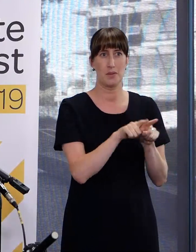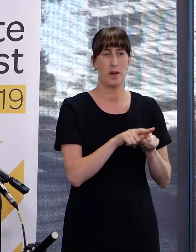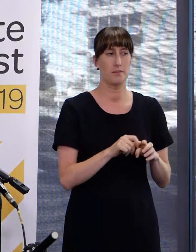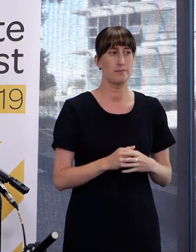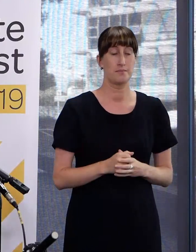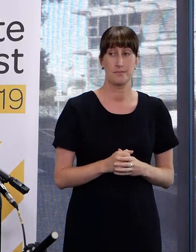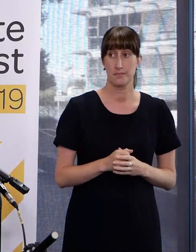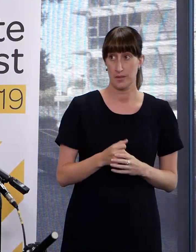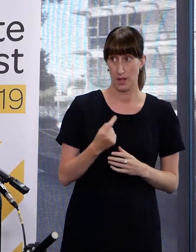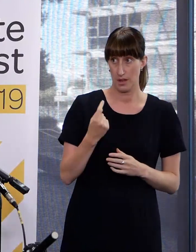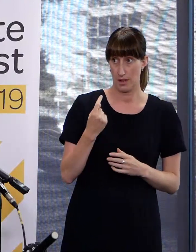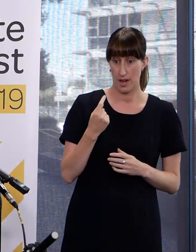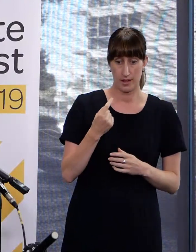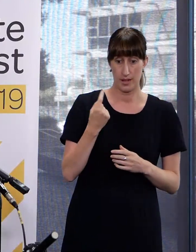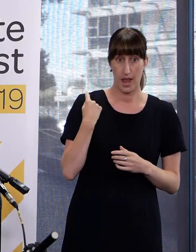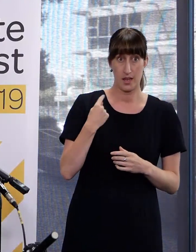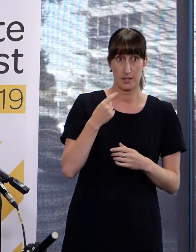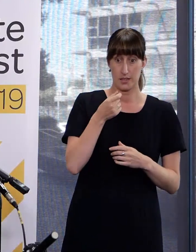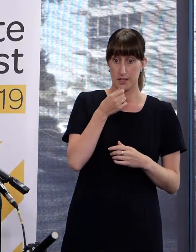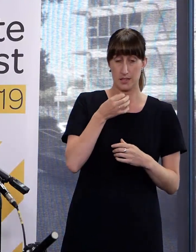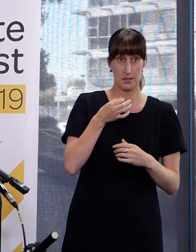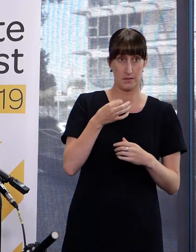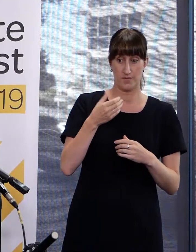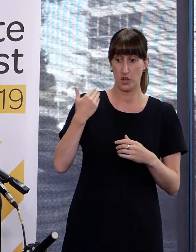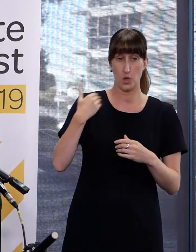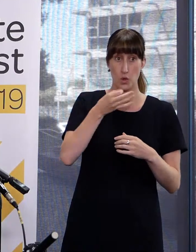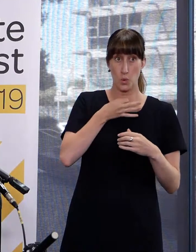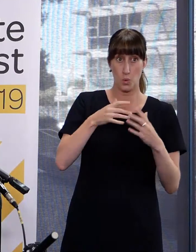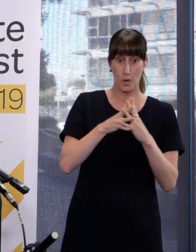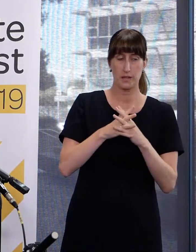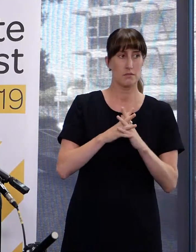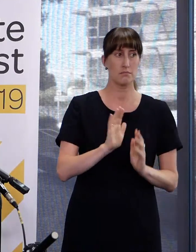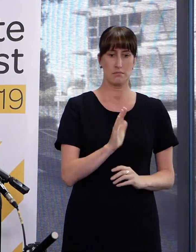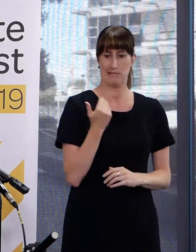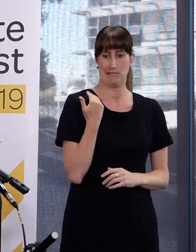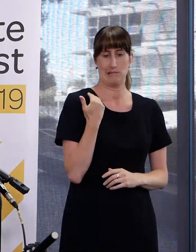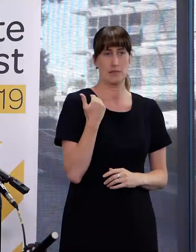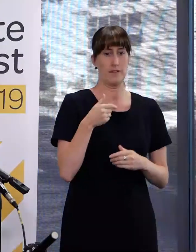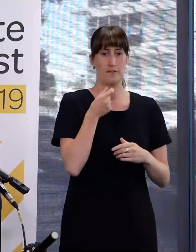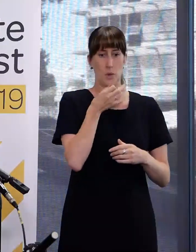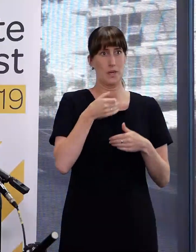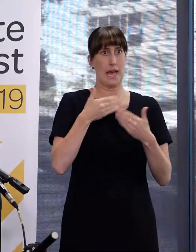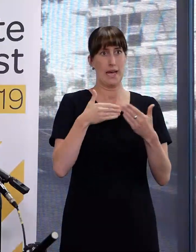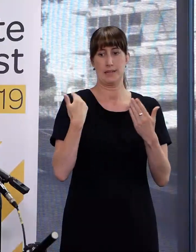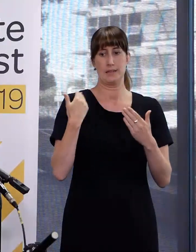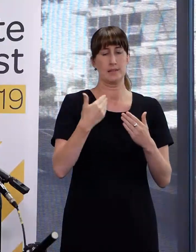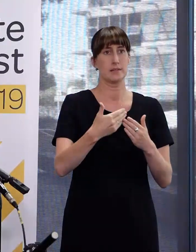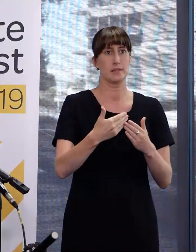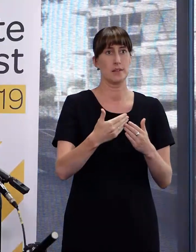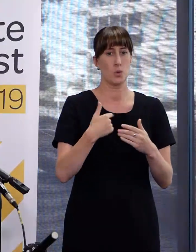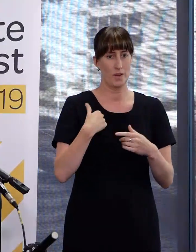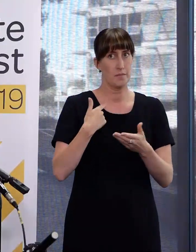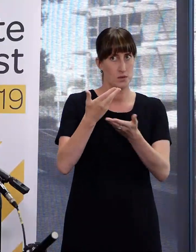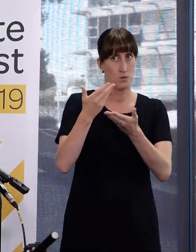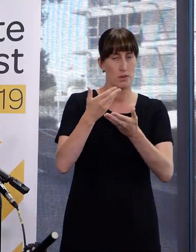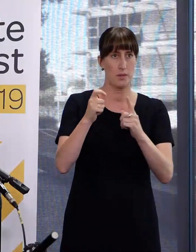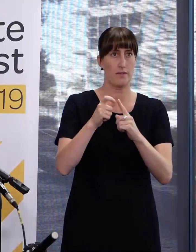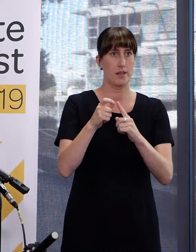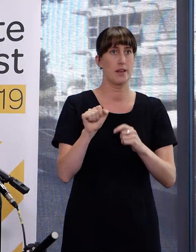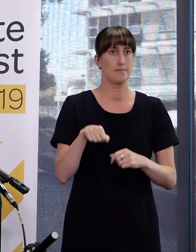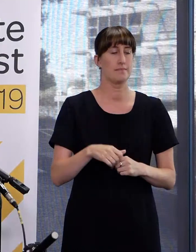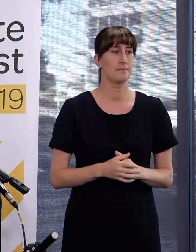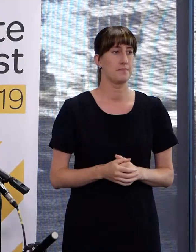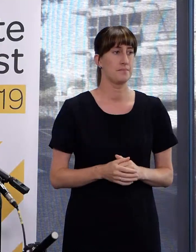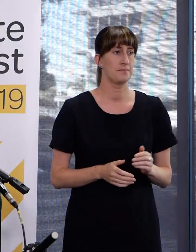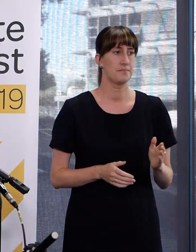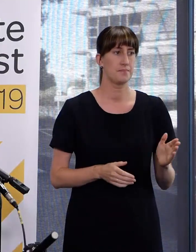weeks? Days. Yes. So since the EU made its announcements in the last few days, we have been talking to Pfizer. Dr. Wilson, can you